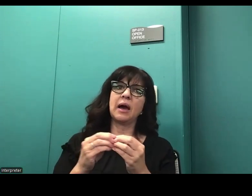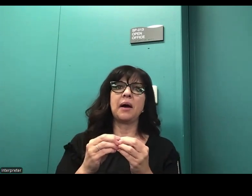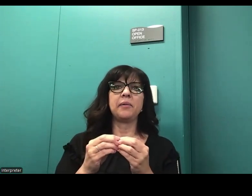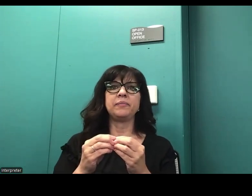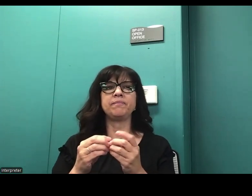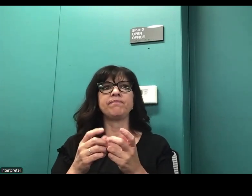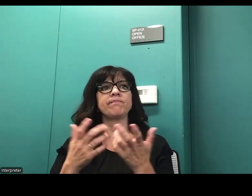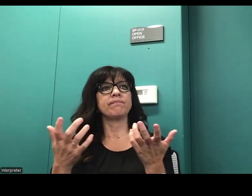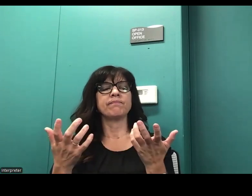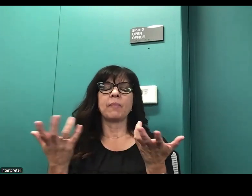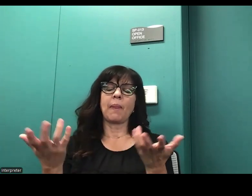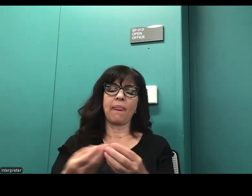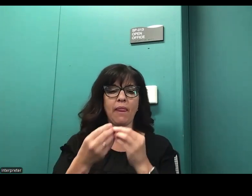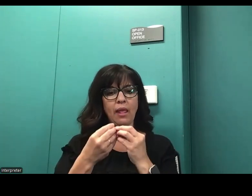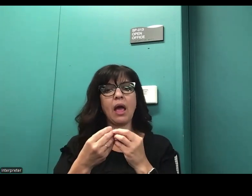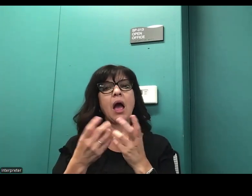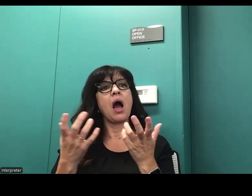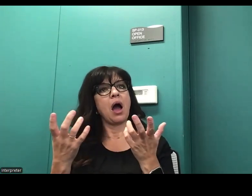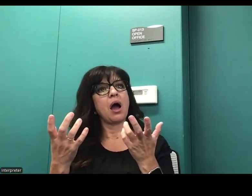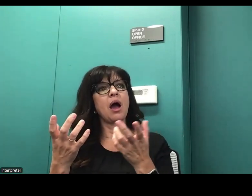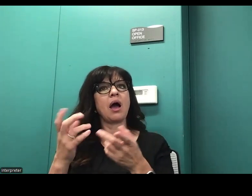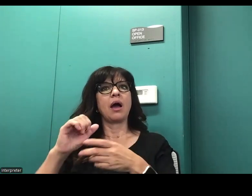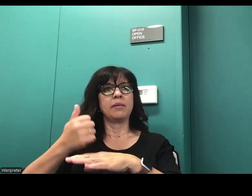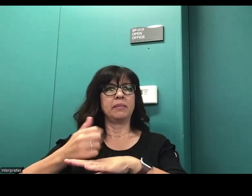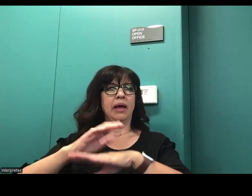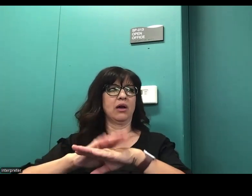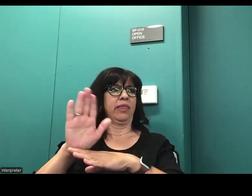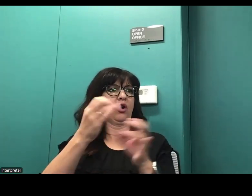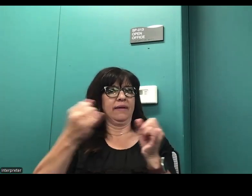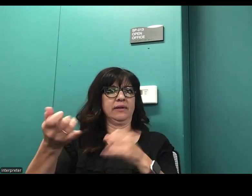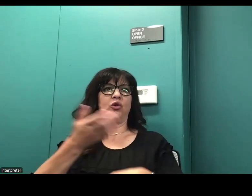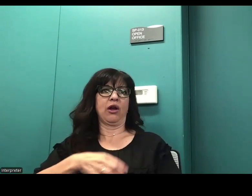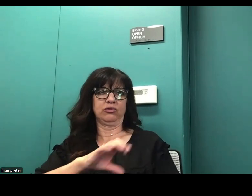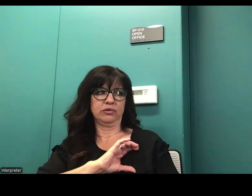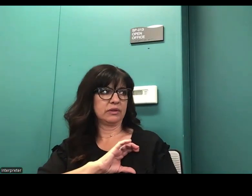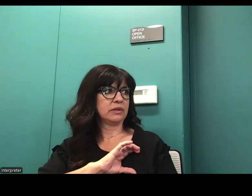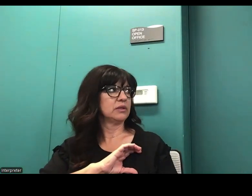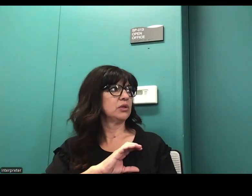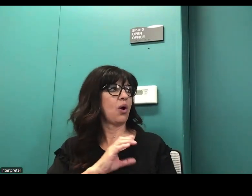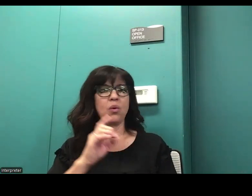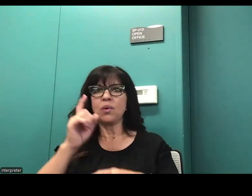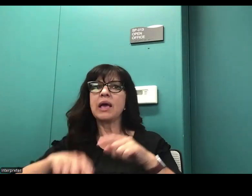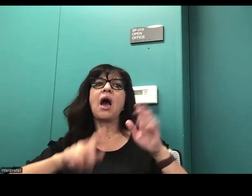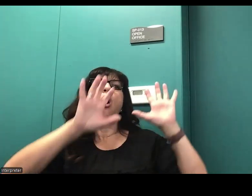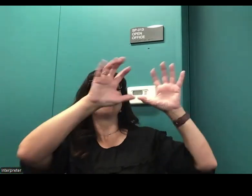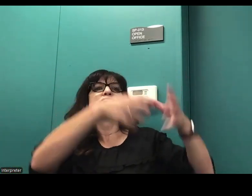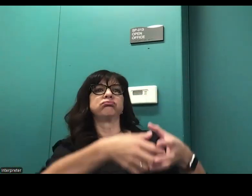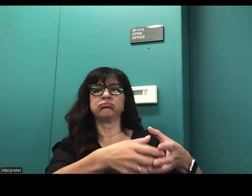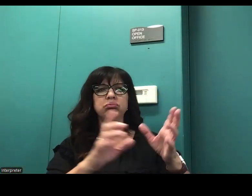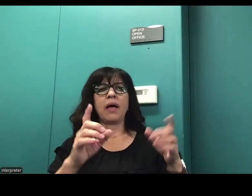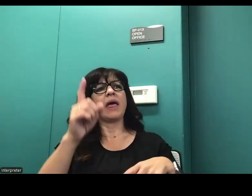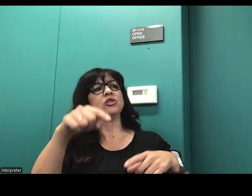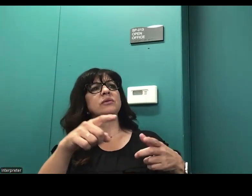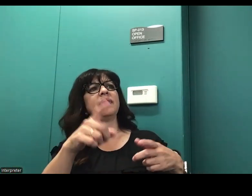they wanted them to be considered based on their individual characteristics. So we can't say that. They should